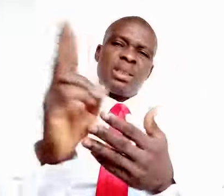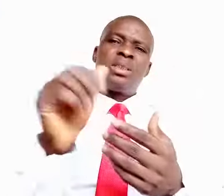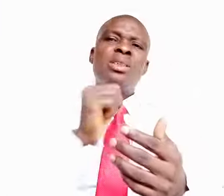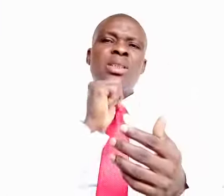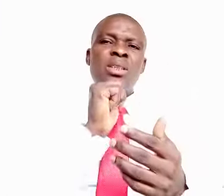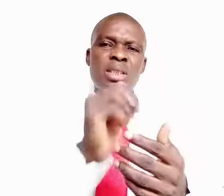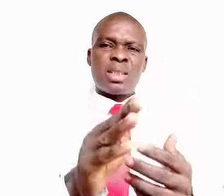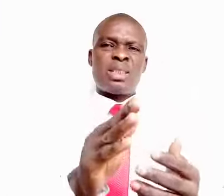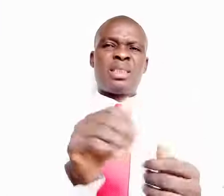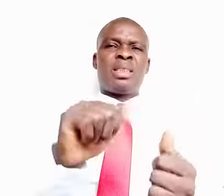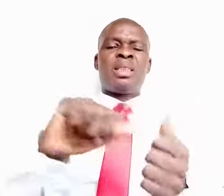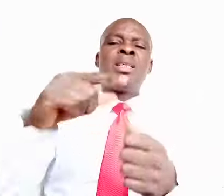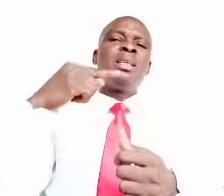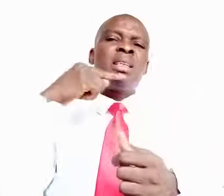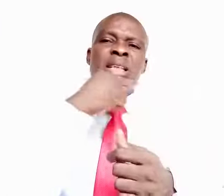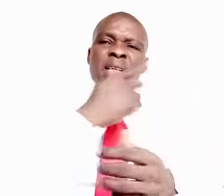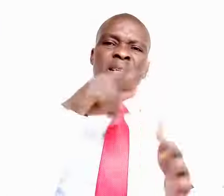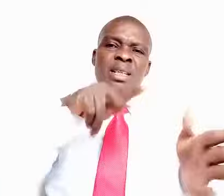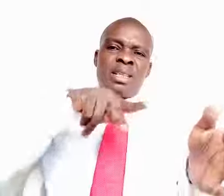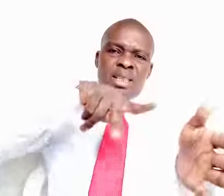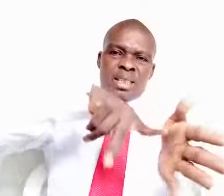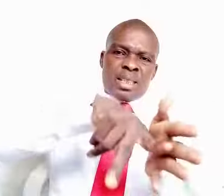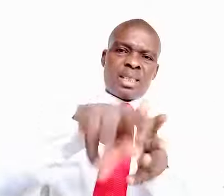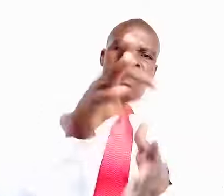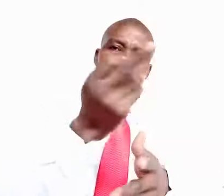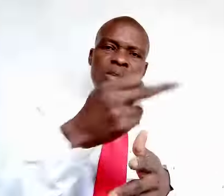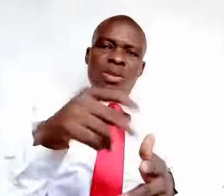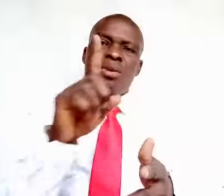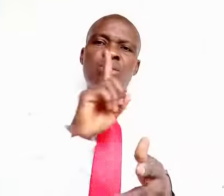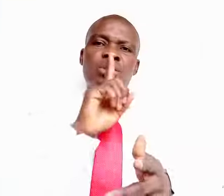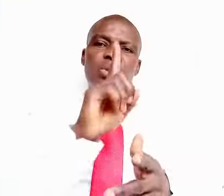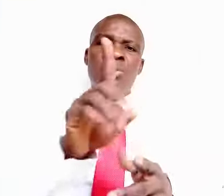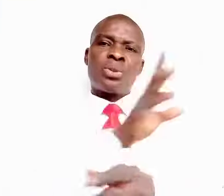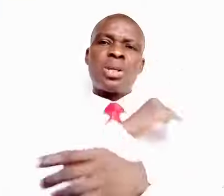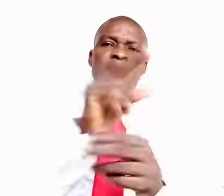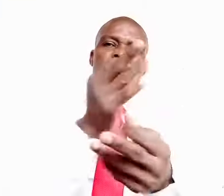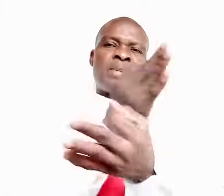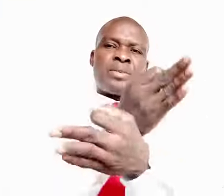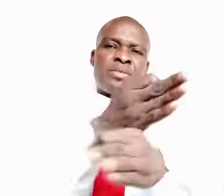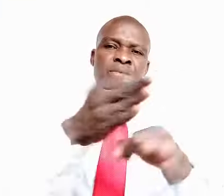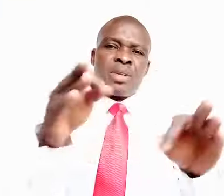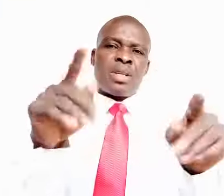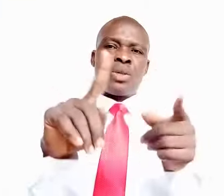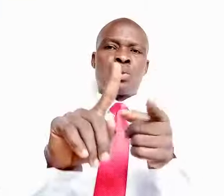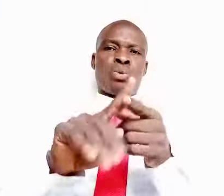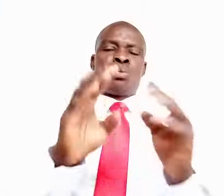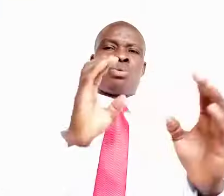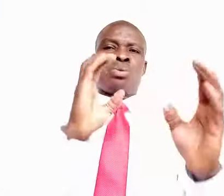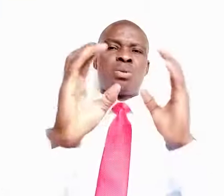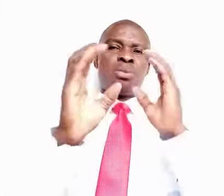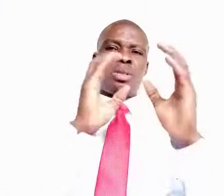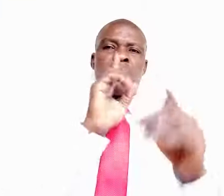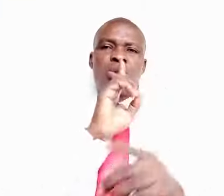lies, curing of facts, and failure to communicate truth. From ancient times until